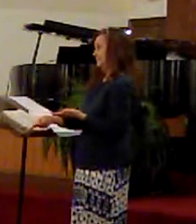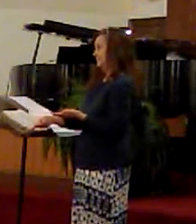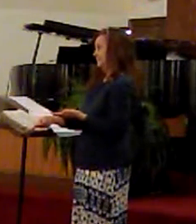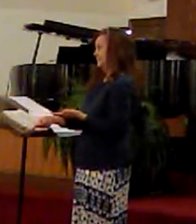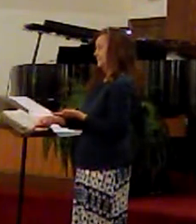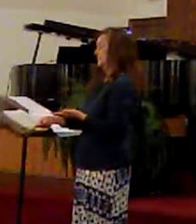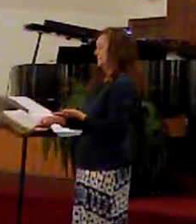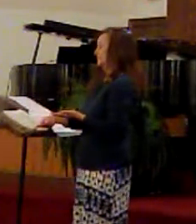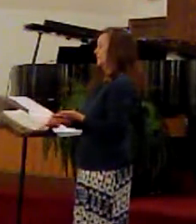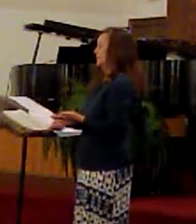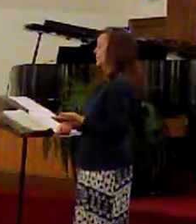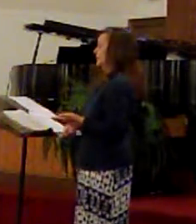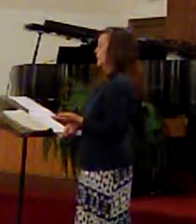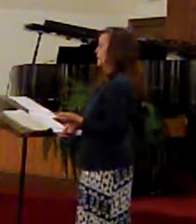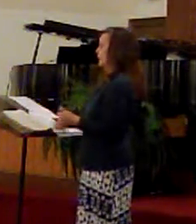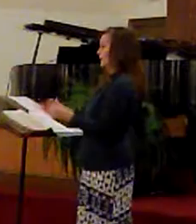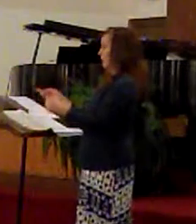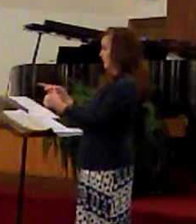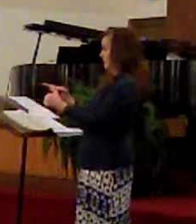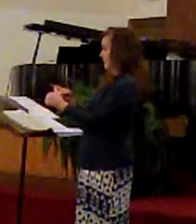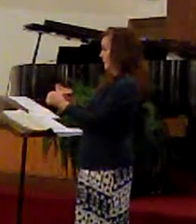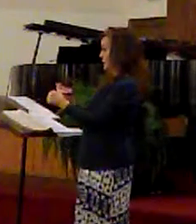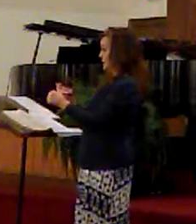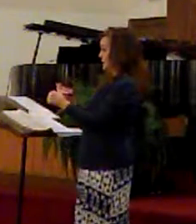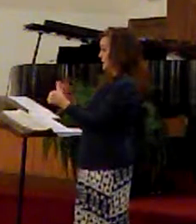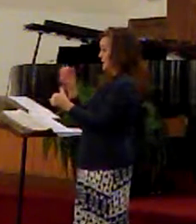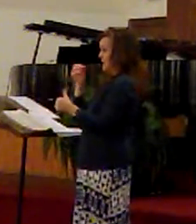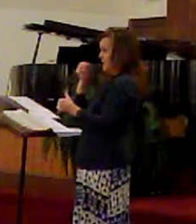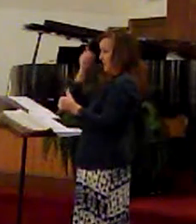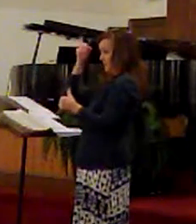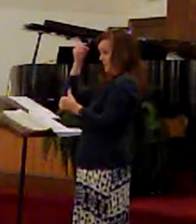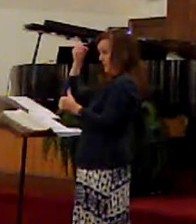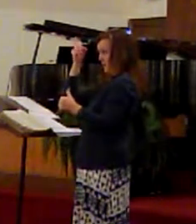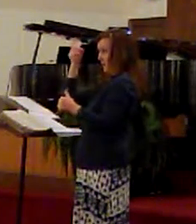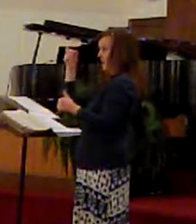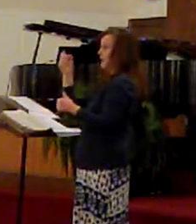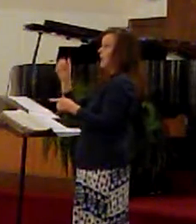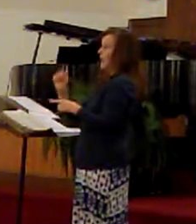study should be first to understand